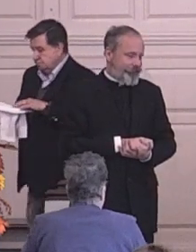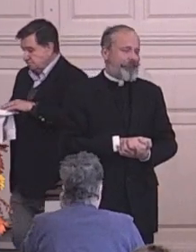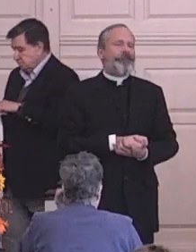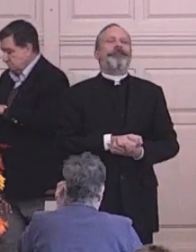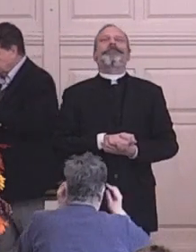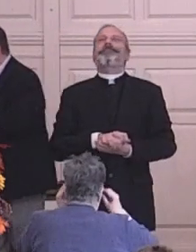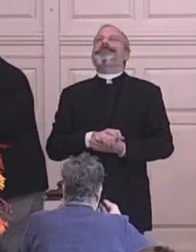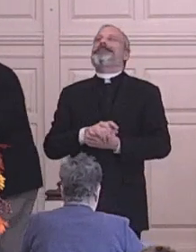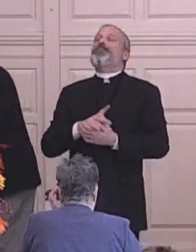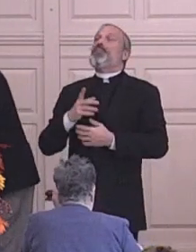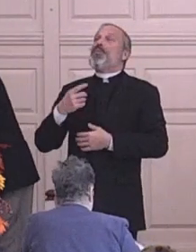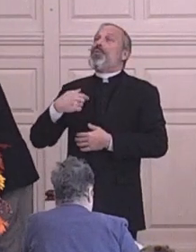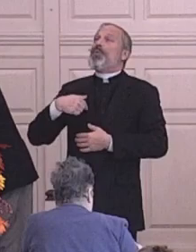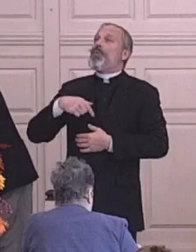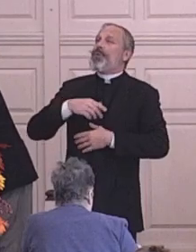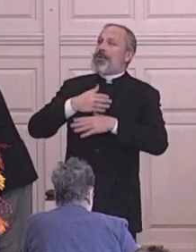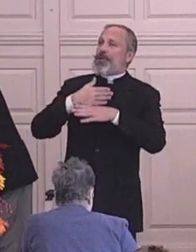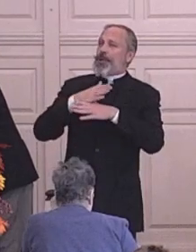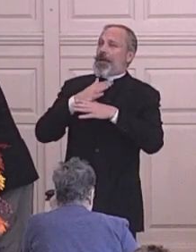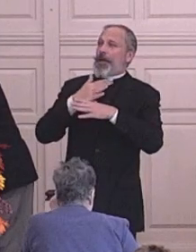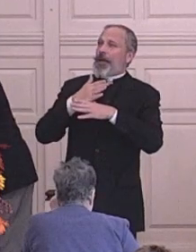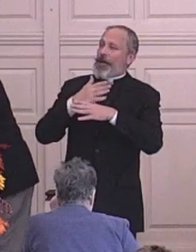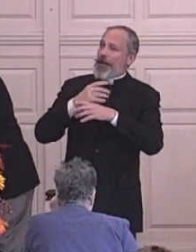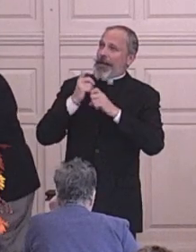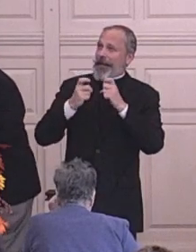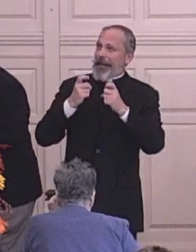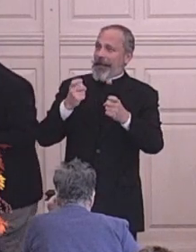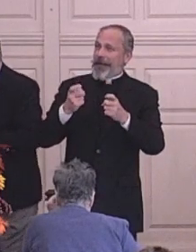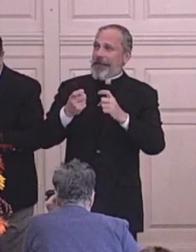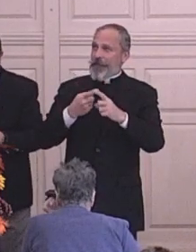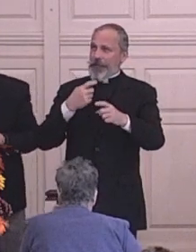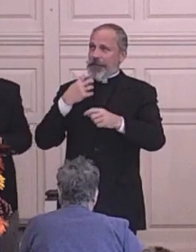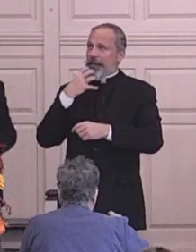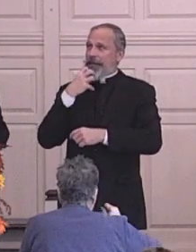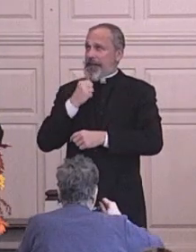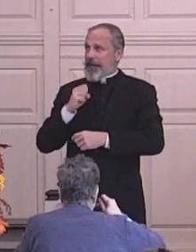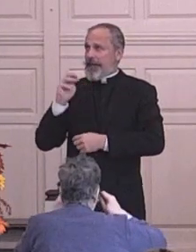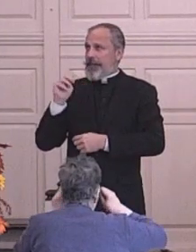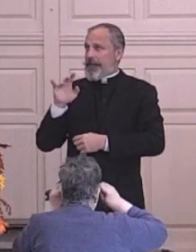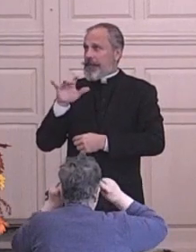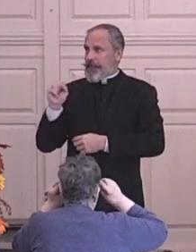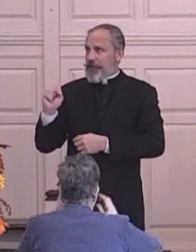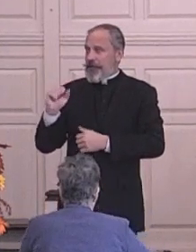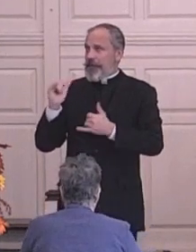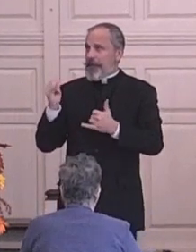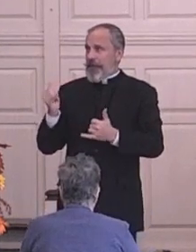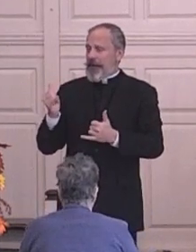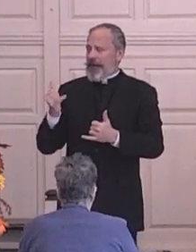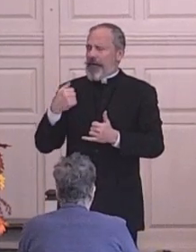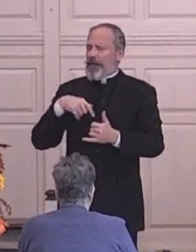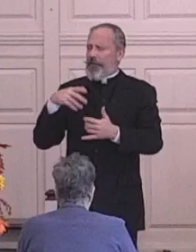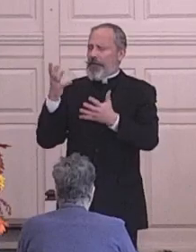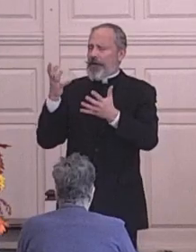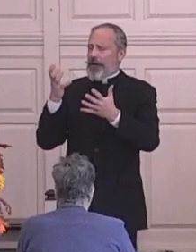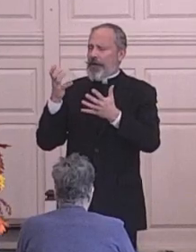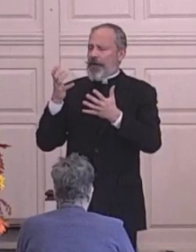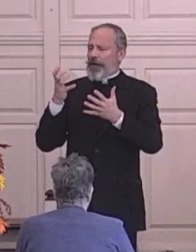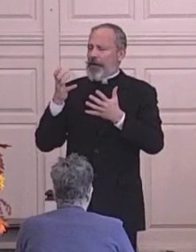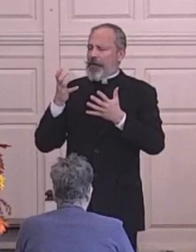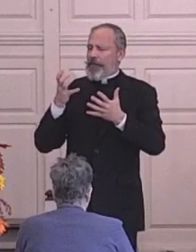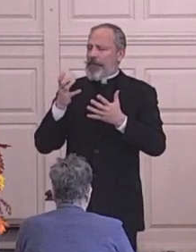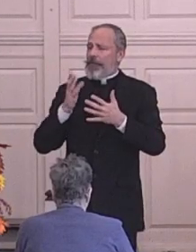We have partaken of the gifts of this sacred mystery, humbly imploring, O